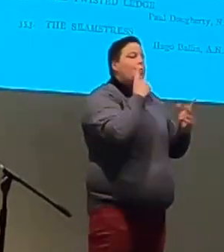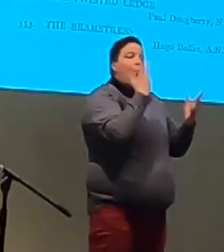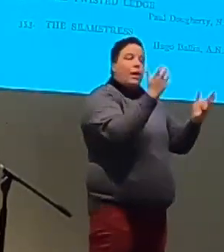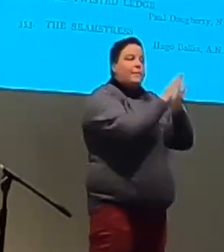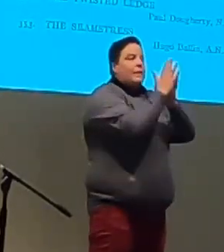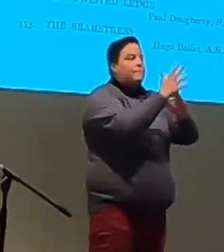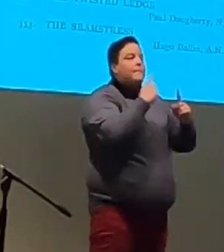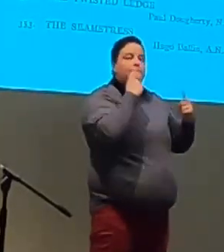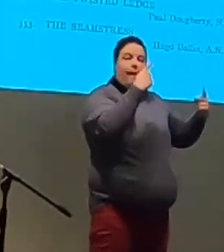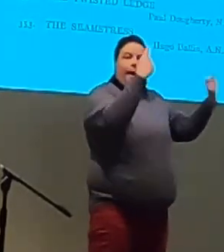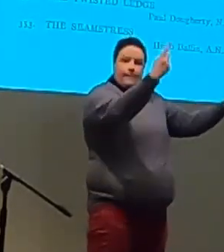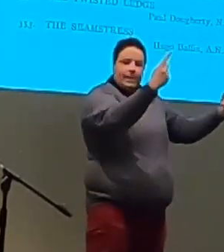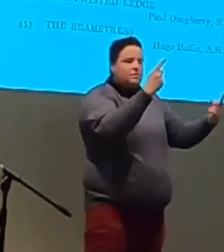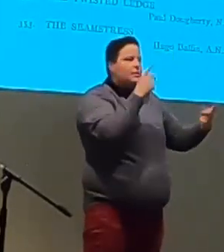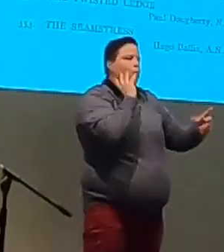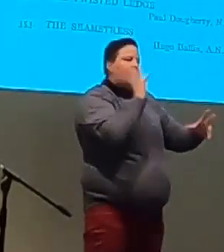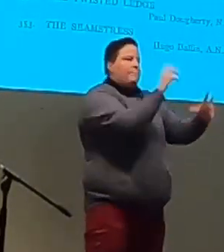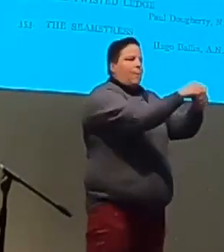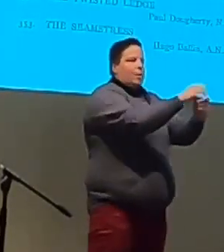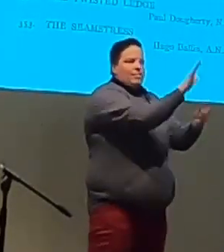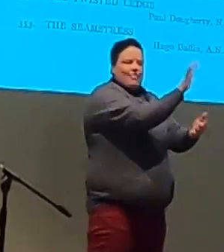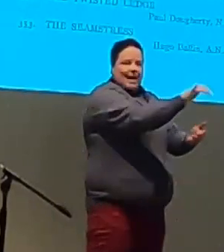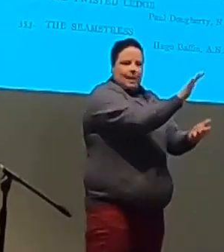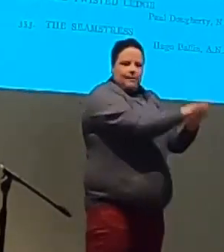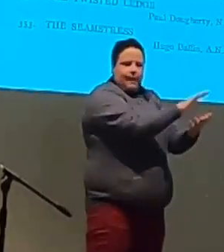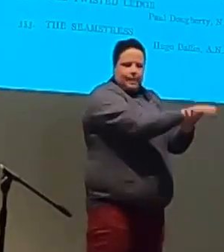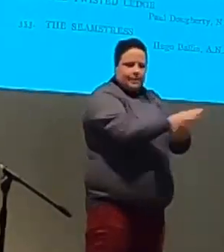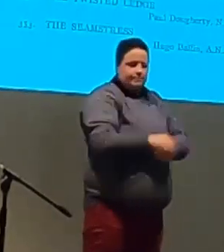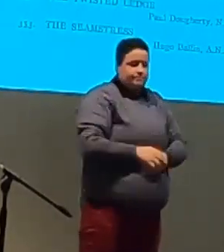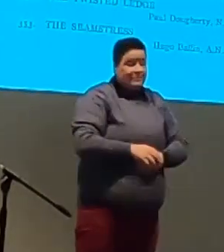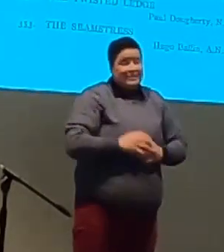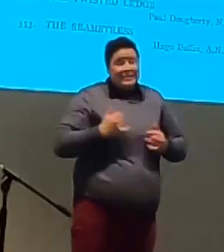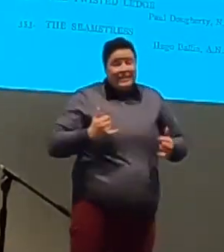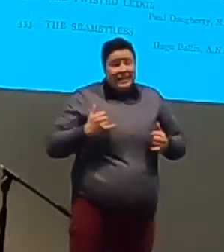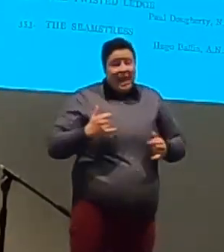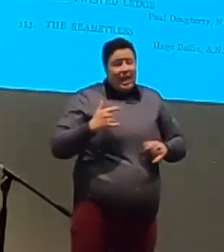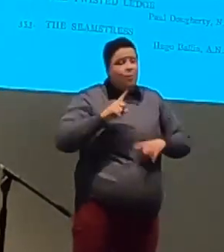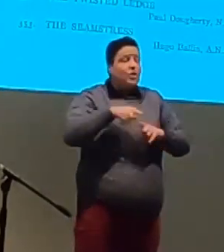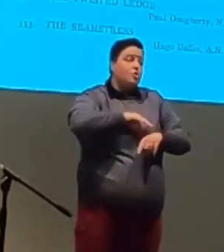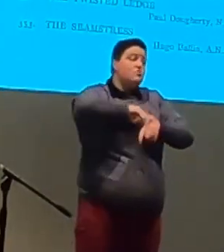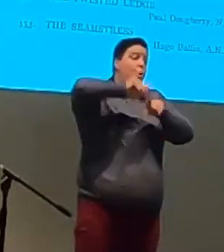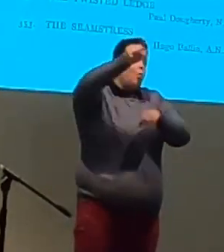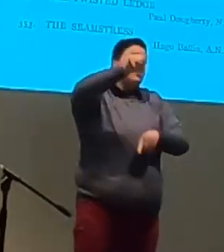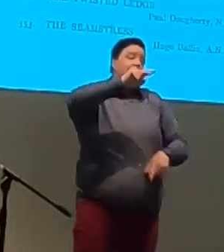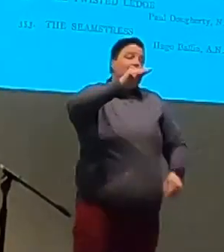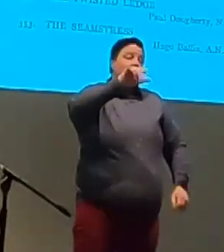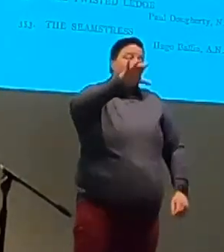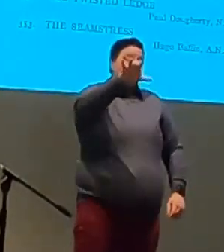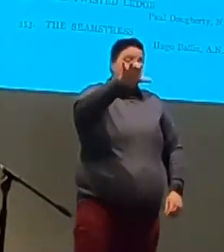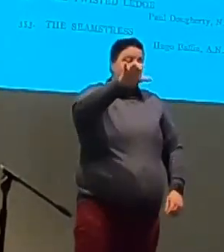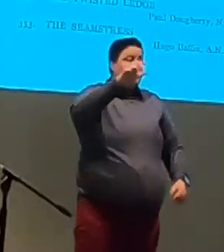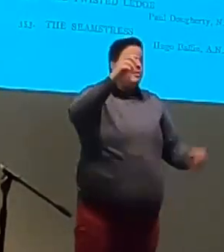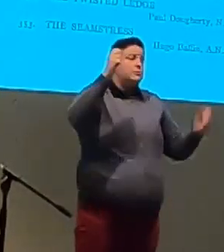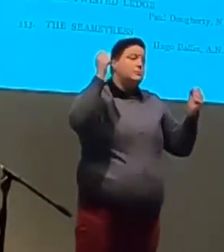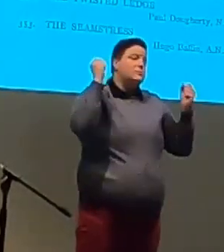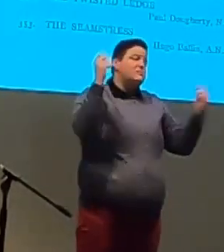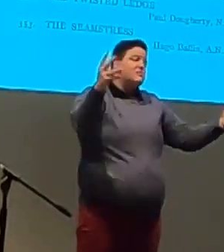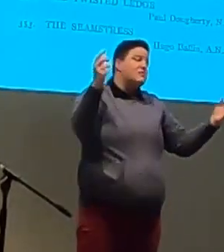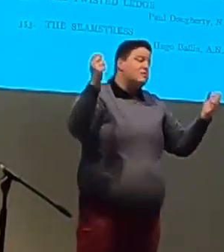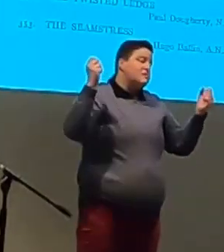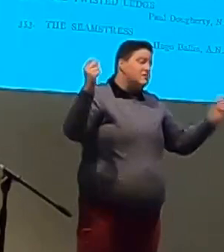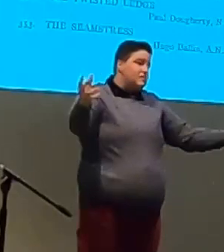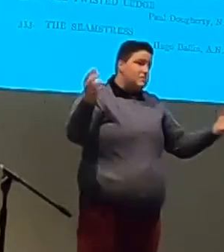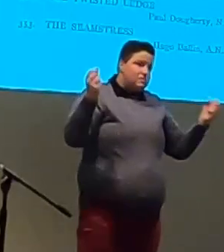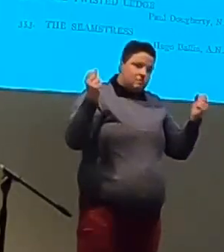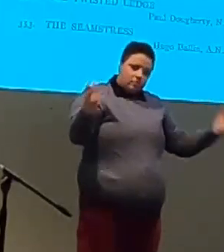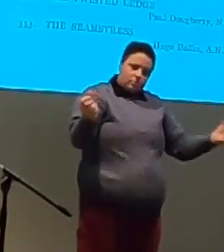or would be part of the Academy. Unlike today, when you go to New York City and there's just hundreds, maybe even thousands